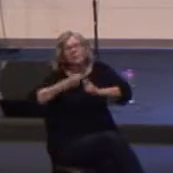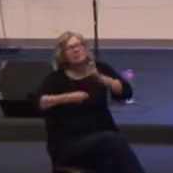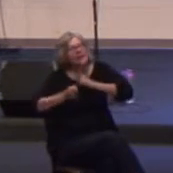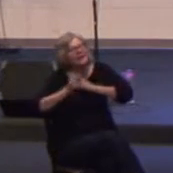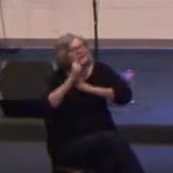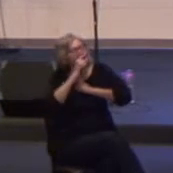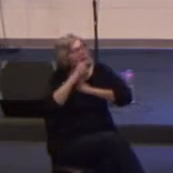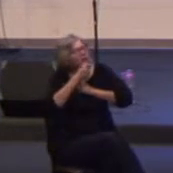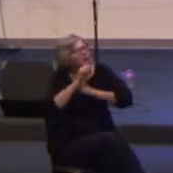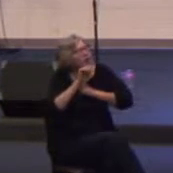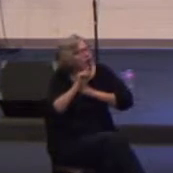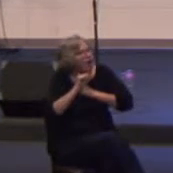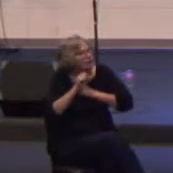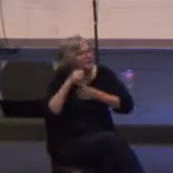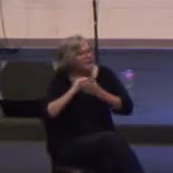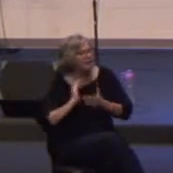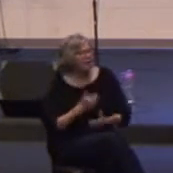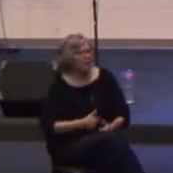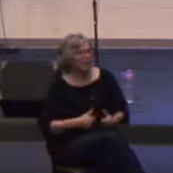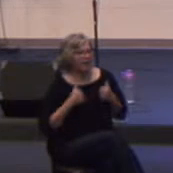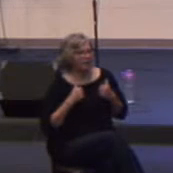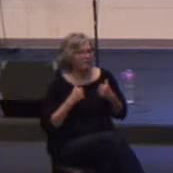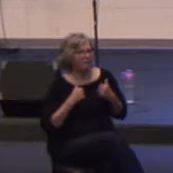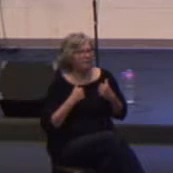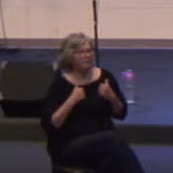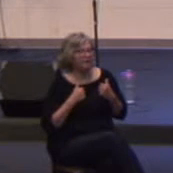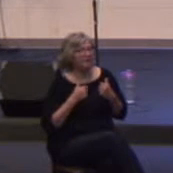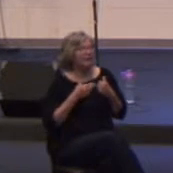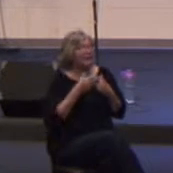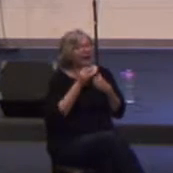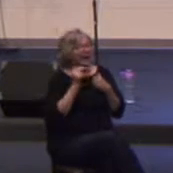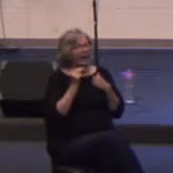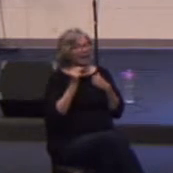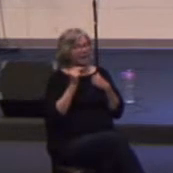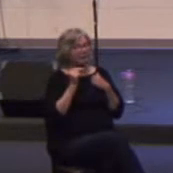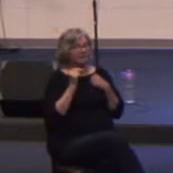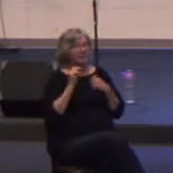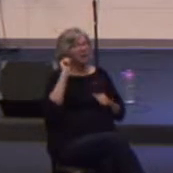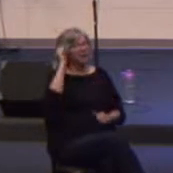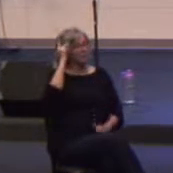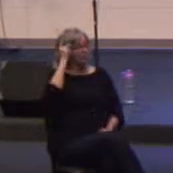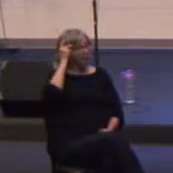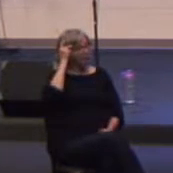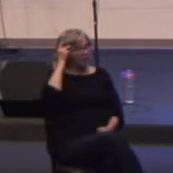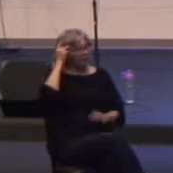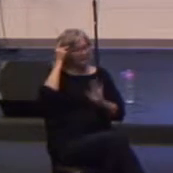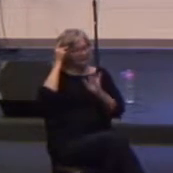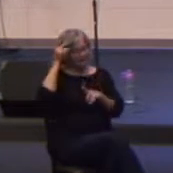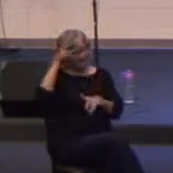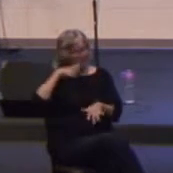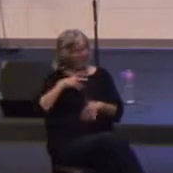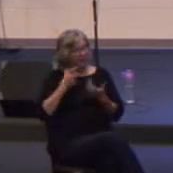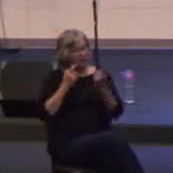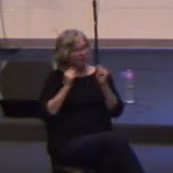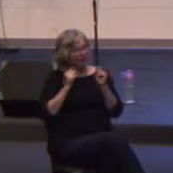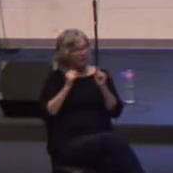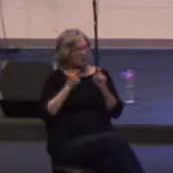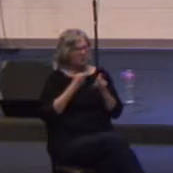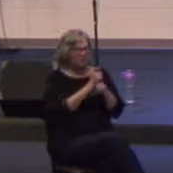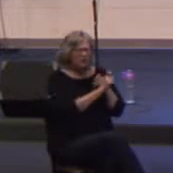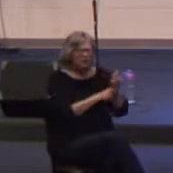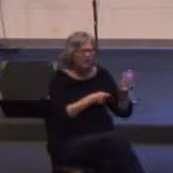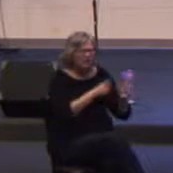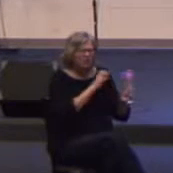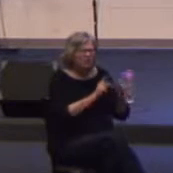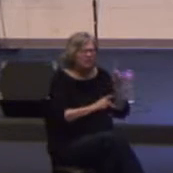life. And we actually see this throughout the scripture. Paul, the Apostle Paul, the man who was trying to persecute Christians and